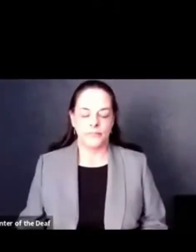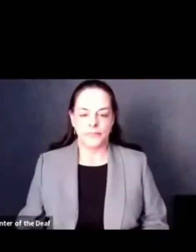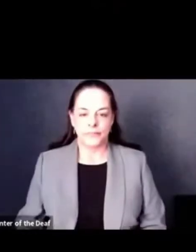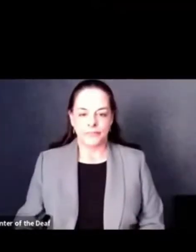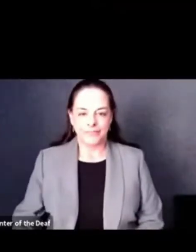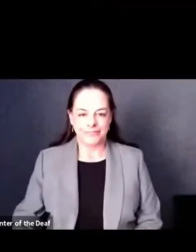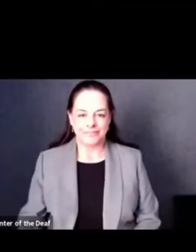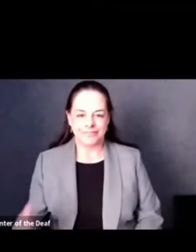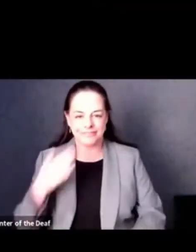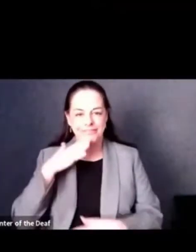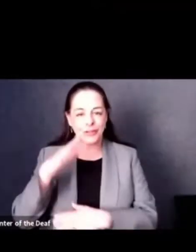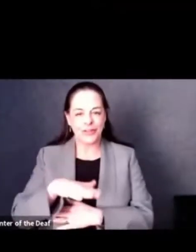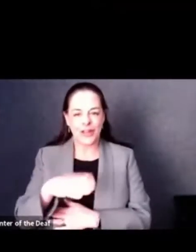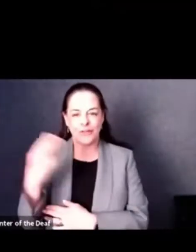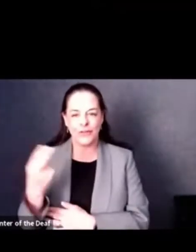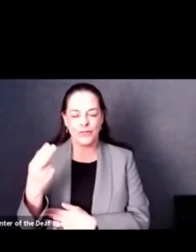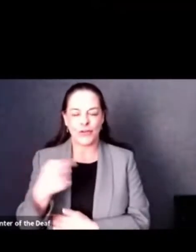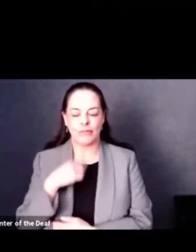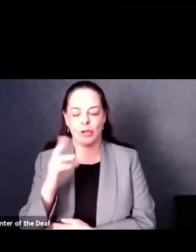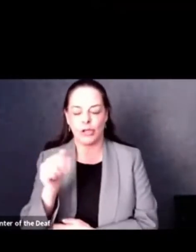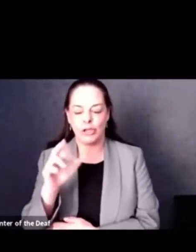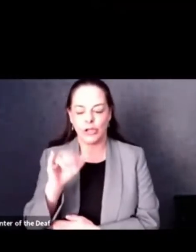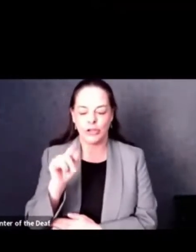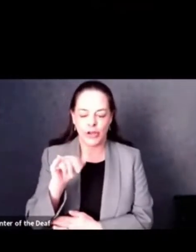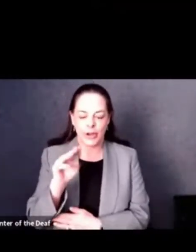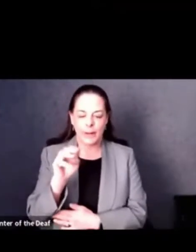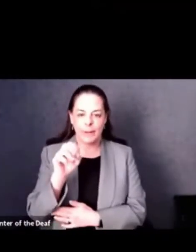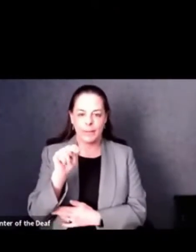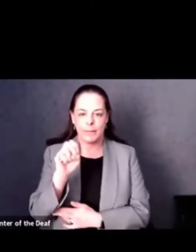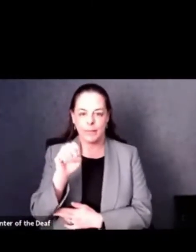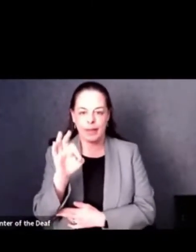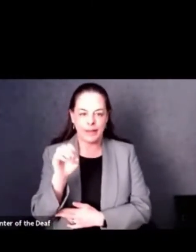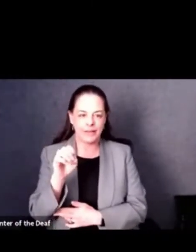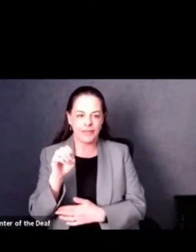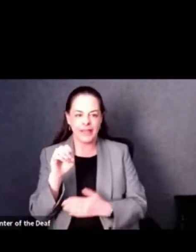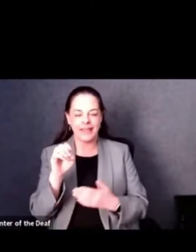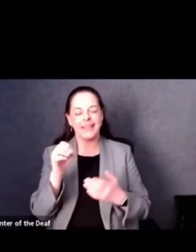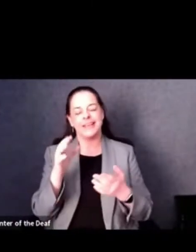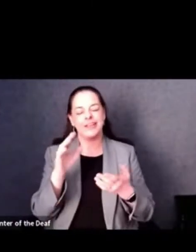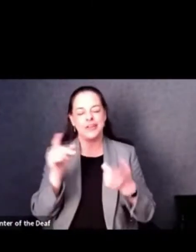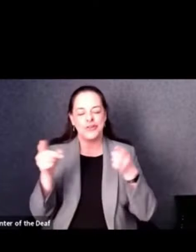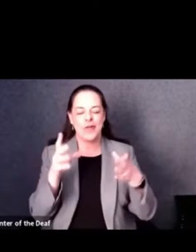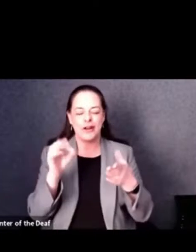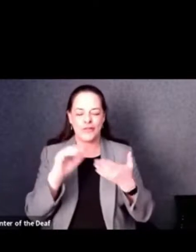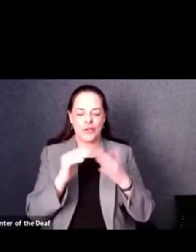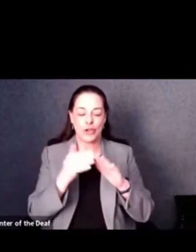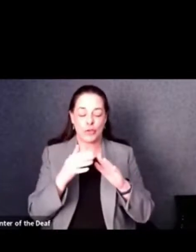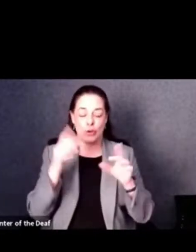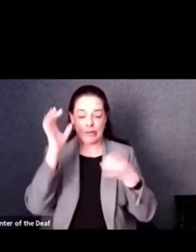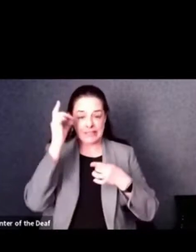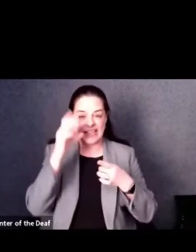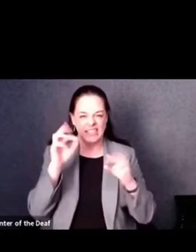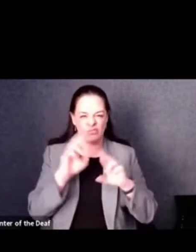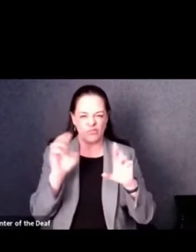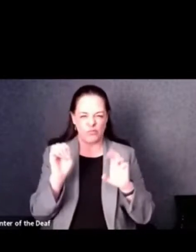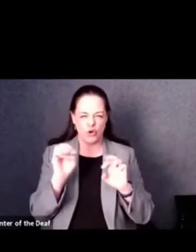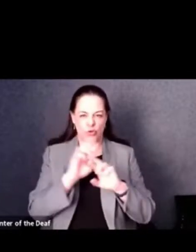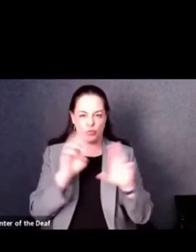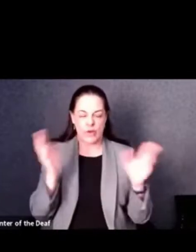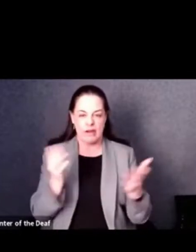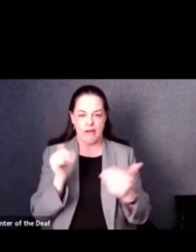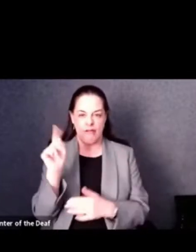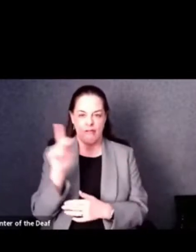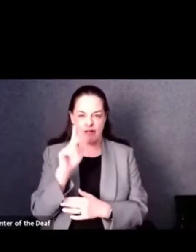Good Thursday afternoon. I am Charity Menifee, Director of Communicable Disease and Emergency Preparedness here at Knox County Health